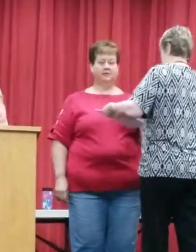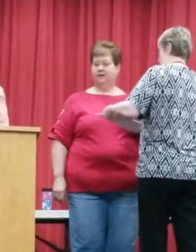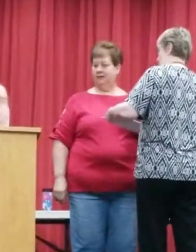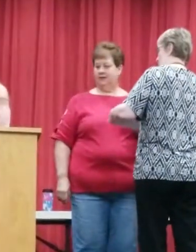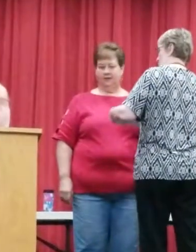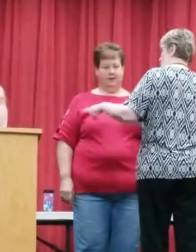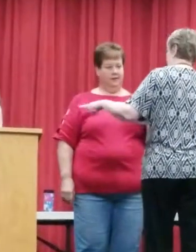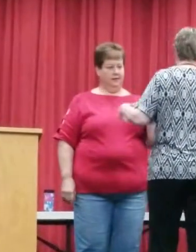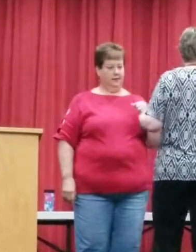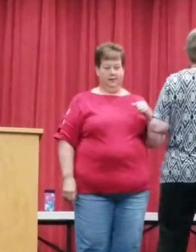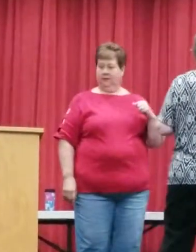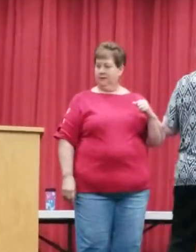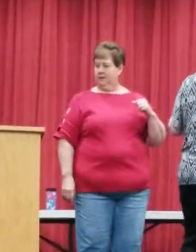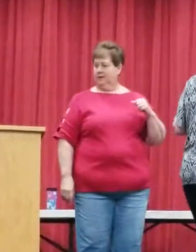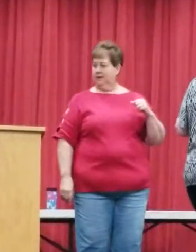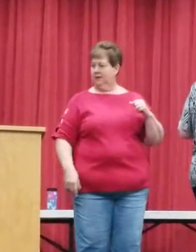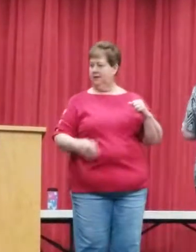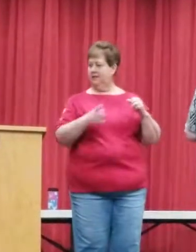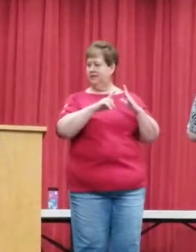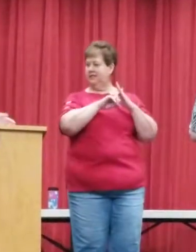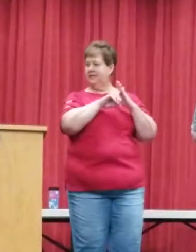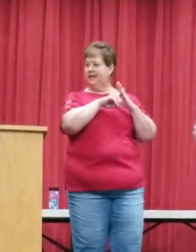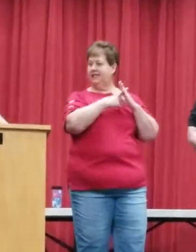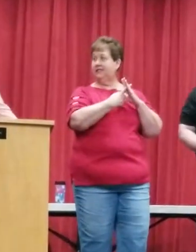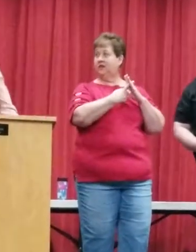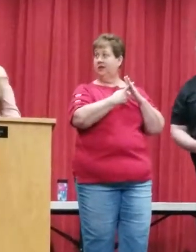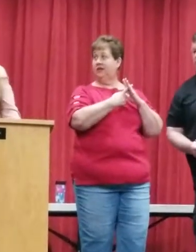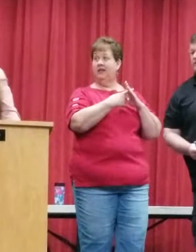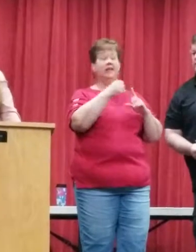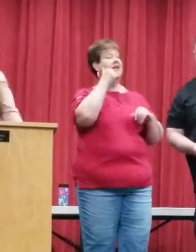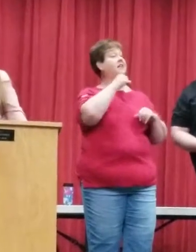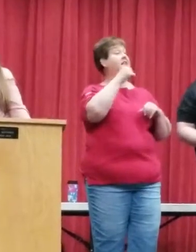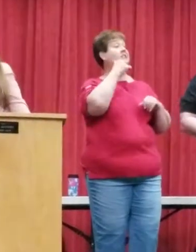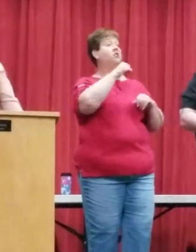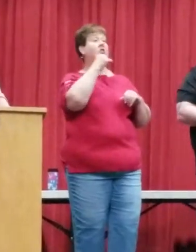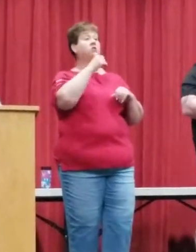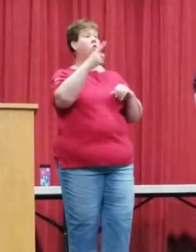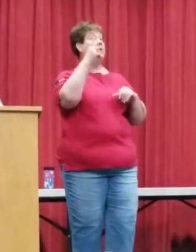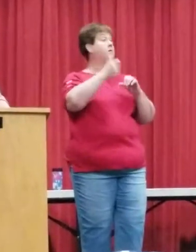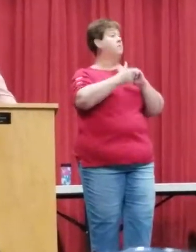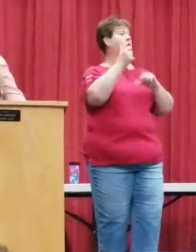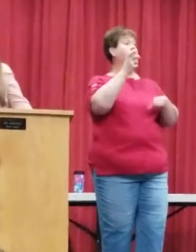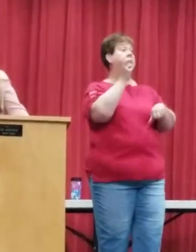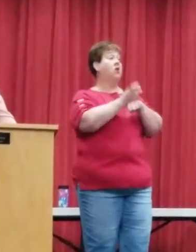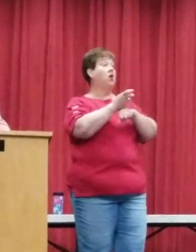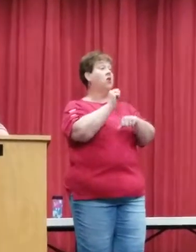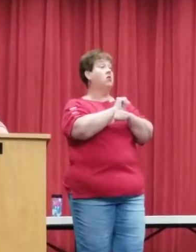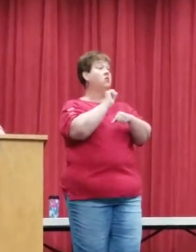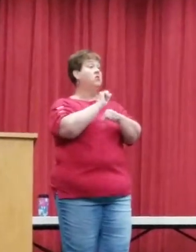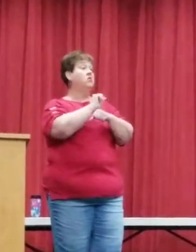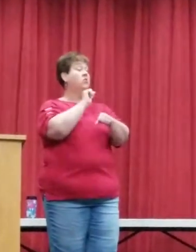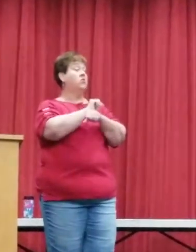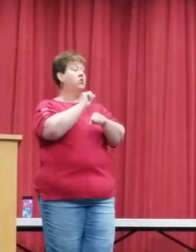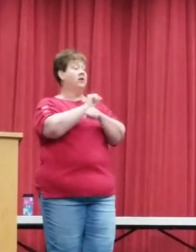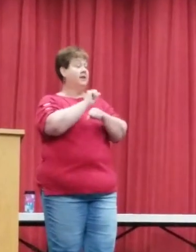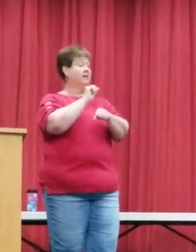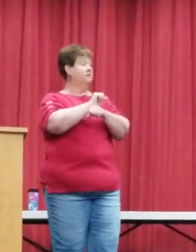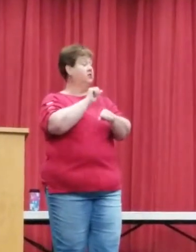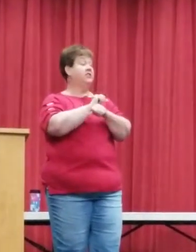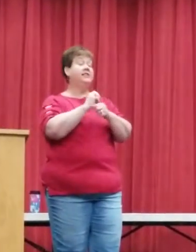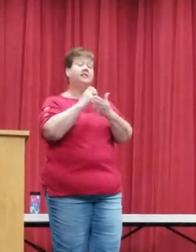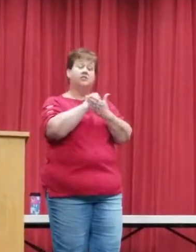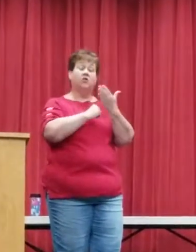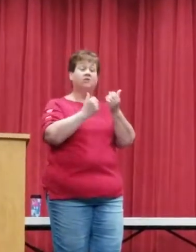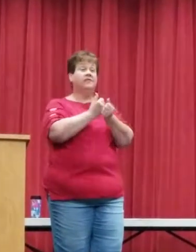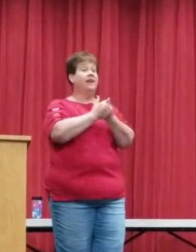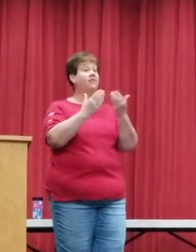All right. To get us started, this girl is one of the most hardworking people I know, and she just deserves everything that's